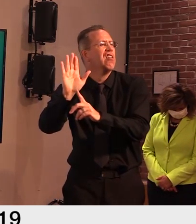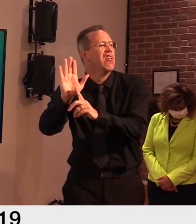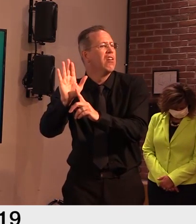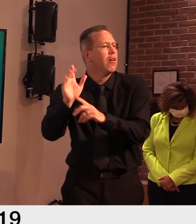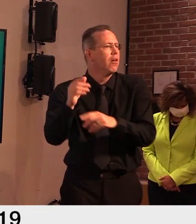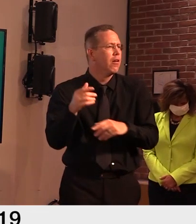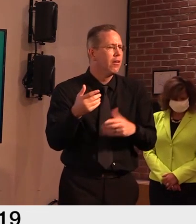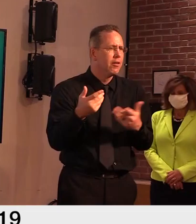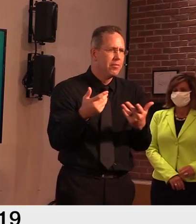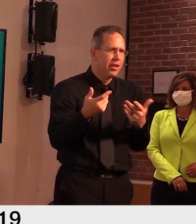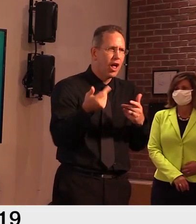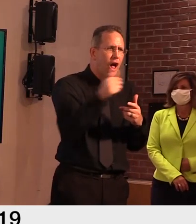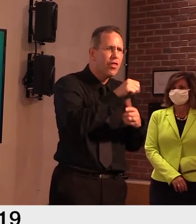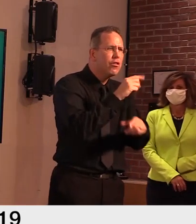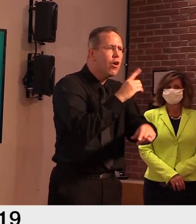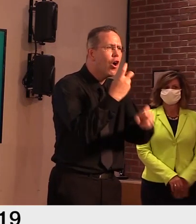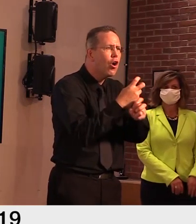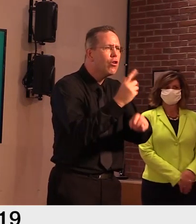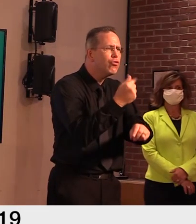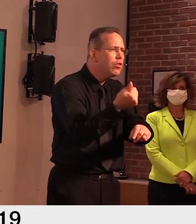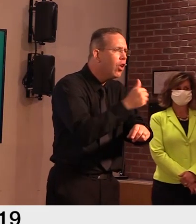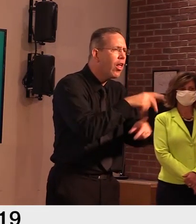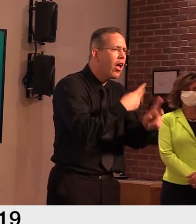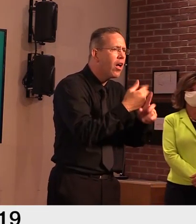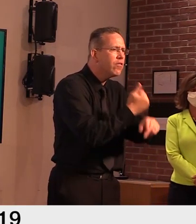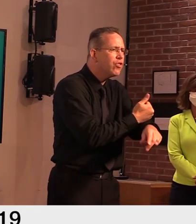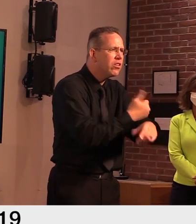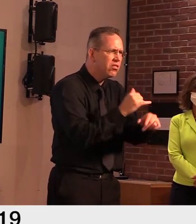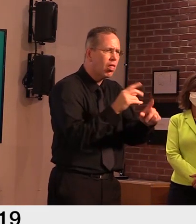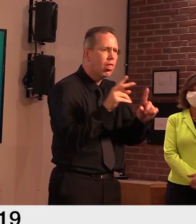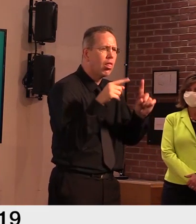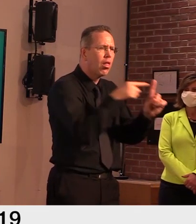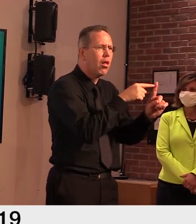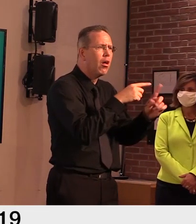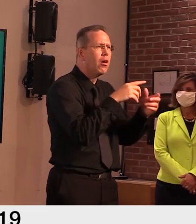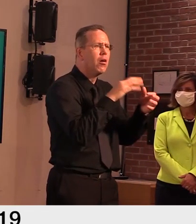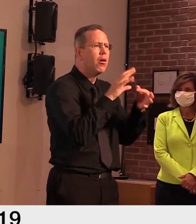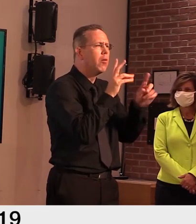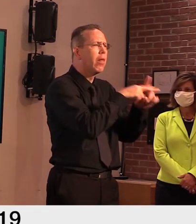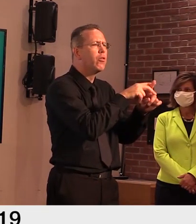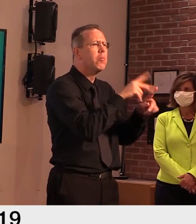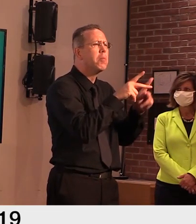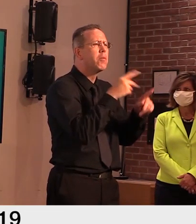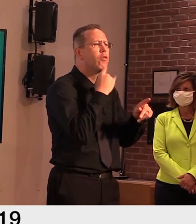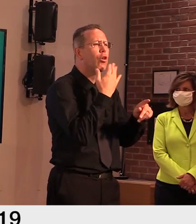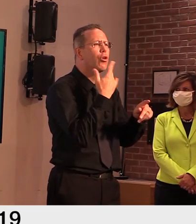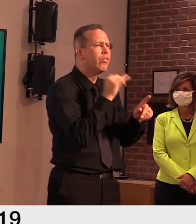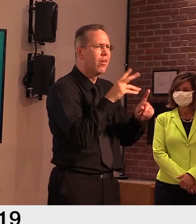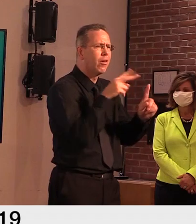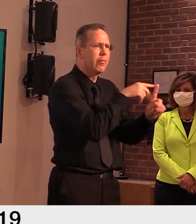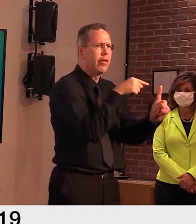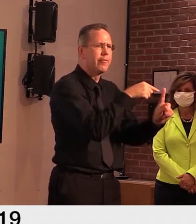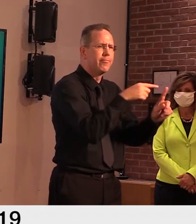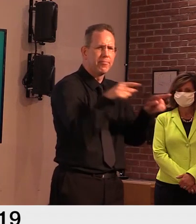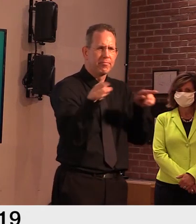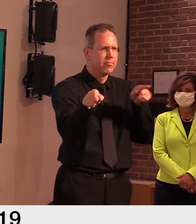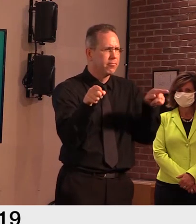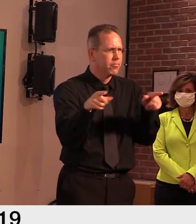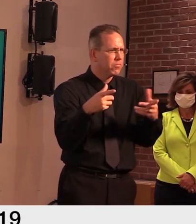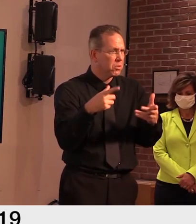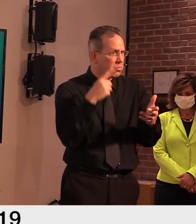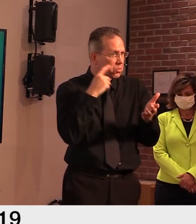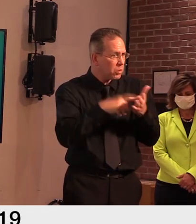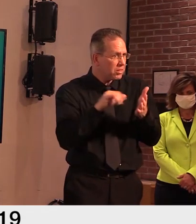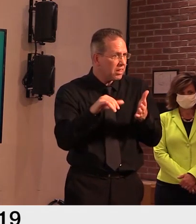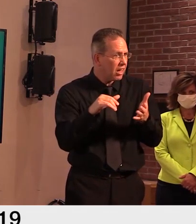higher sentencing and stuff like that, seem to entrap people of color. Isn't it